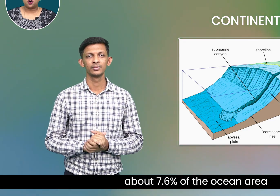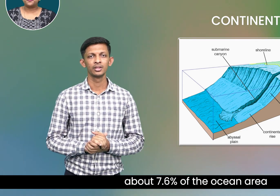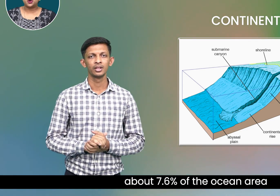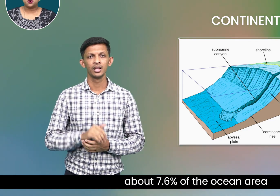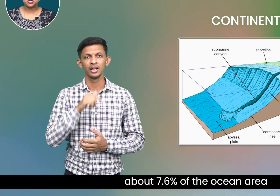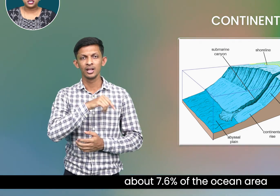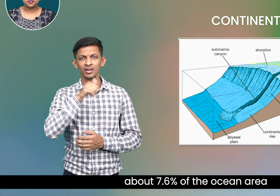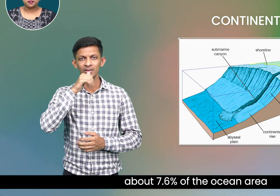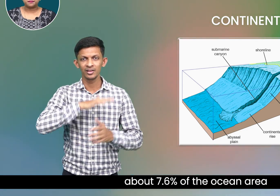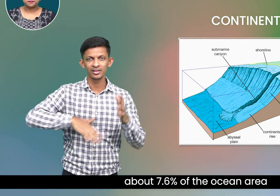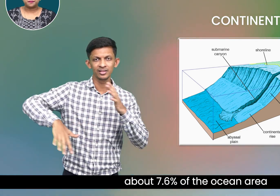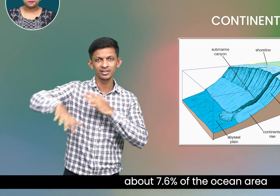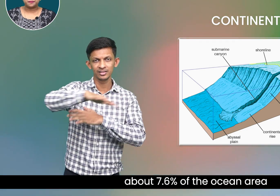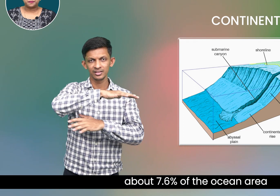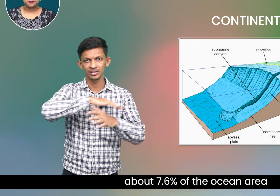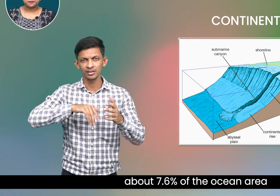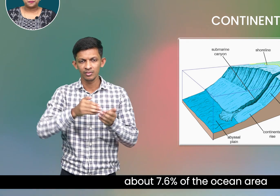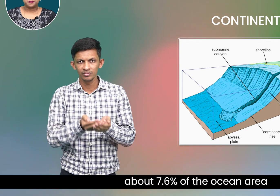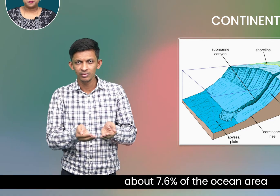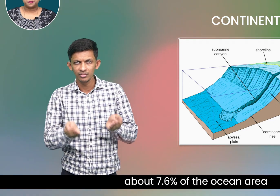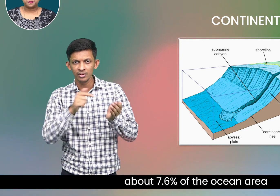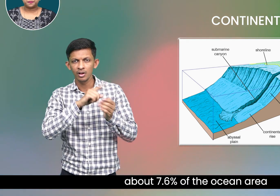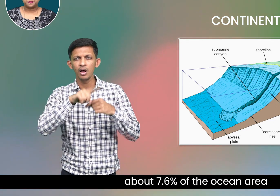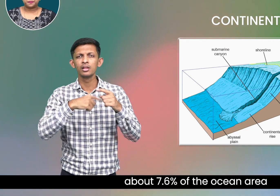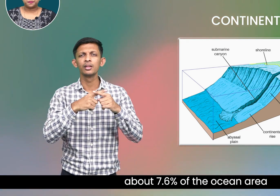7.6% of the ocean area.